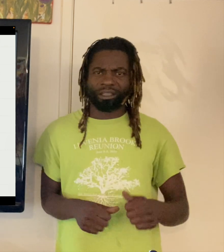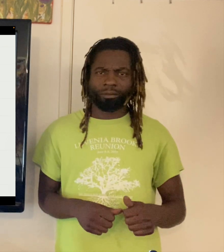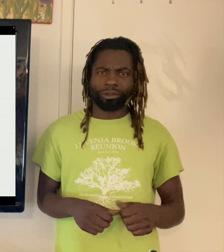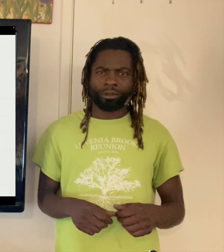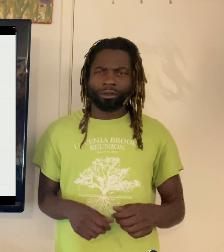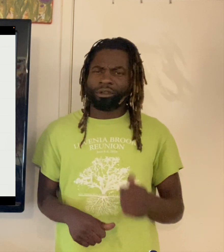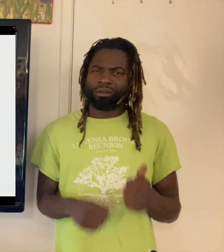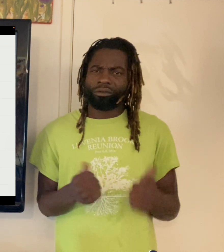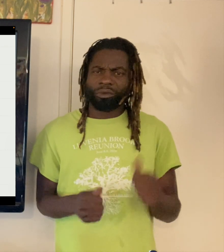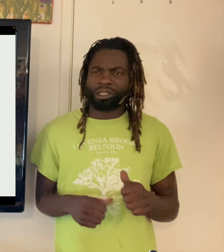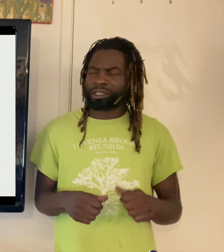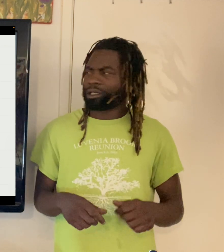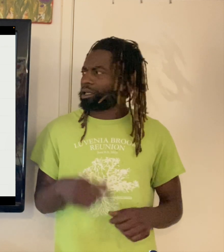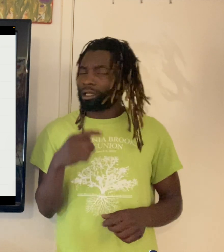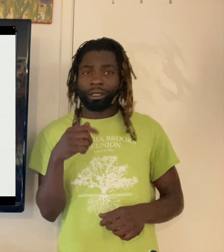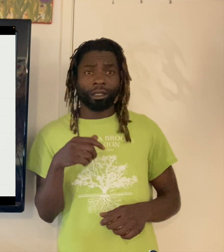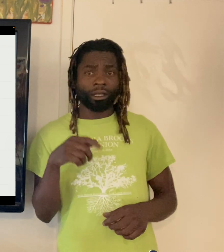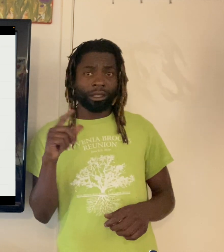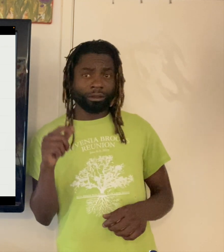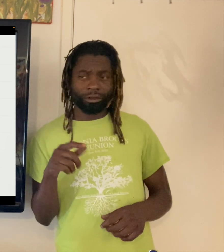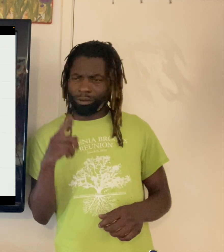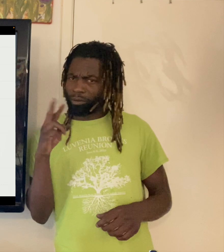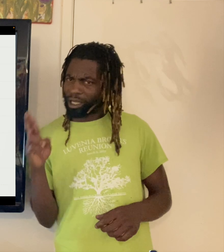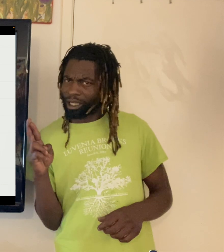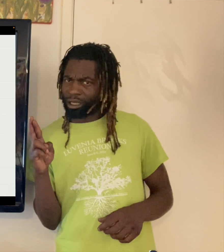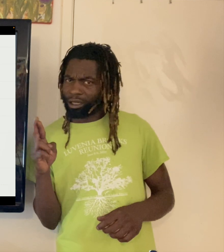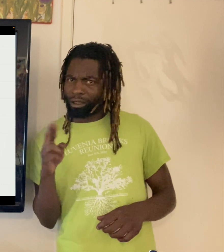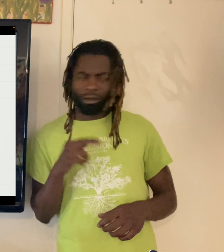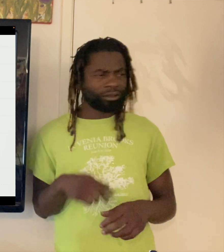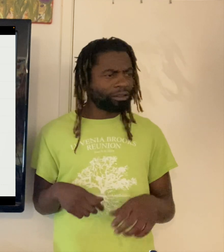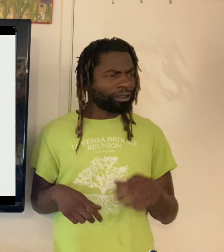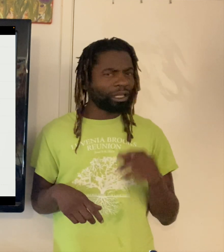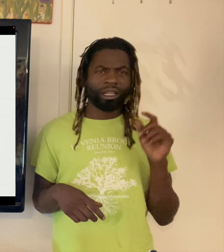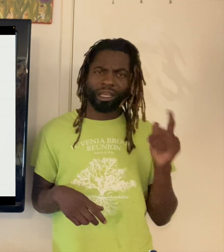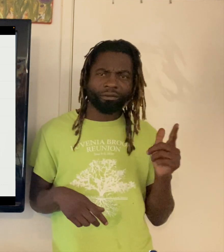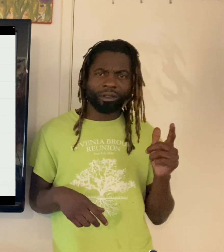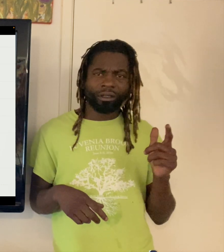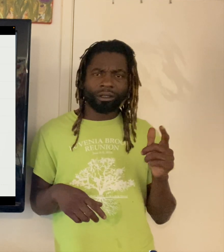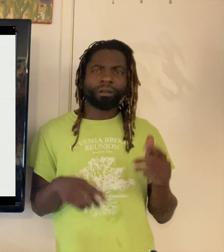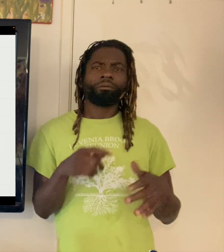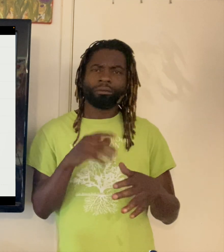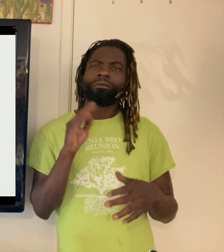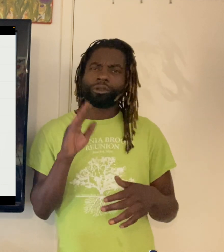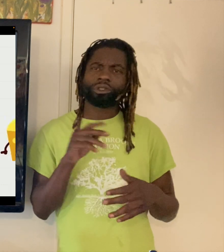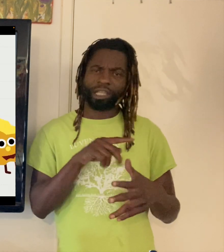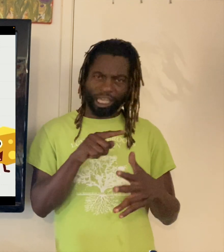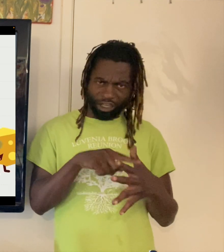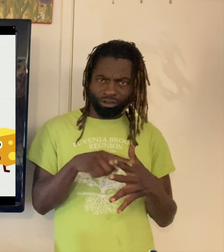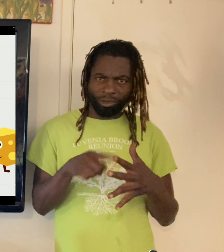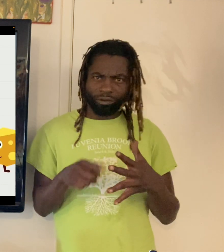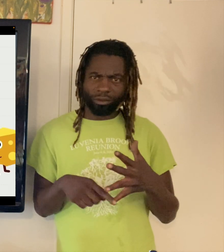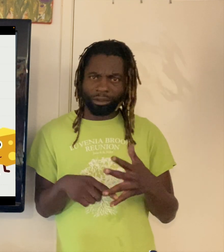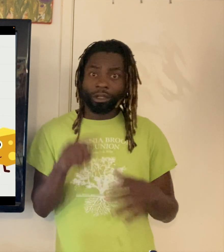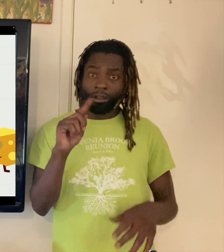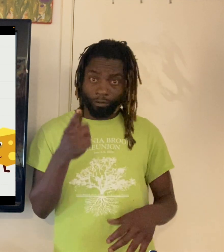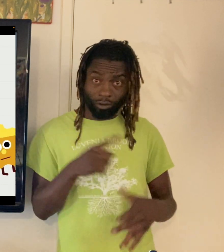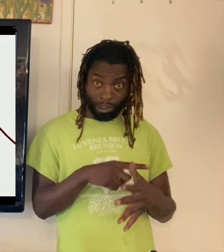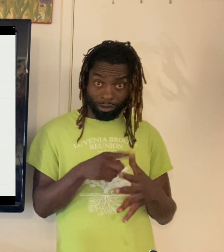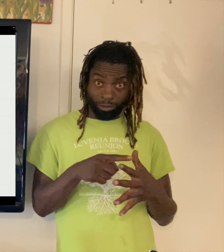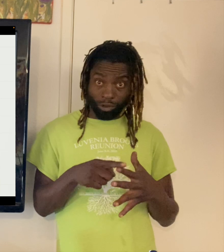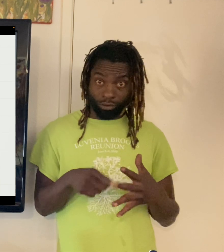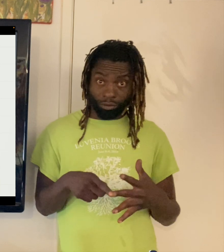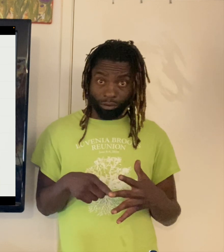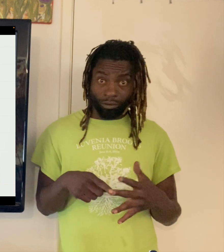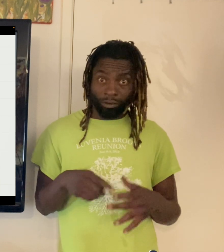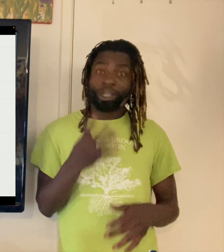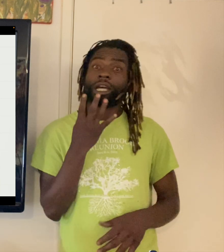which side, the right side or the left side, the shape should go according to an attribute. Attribute! The